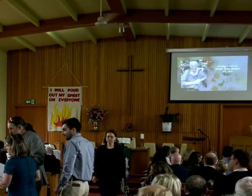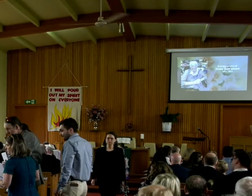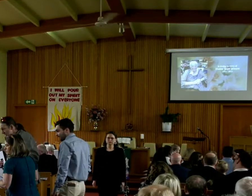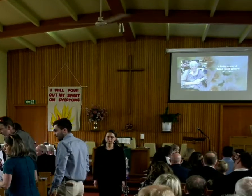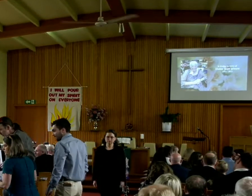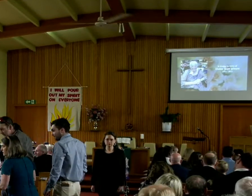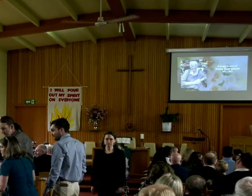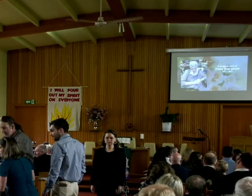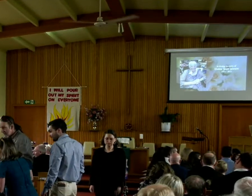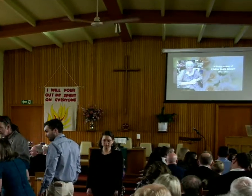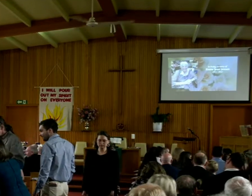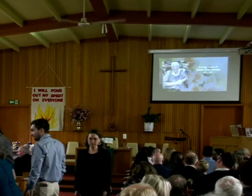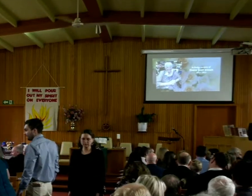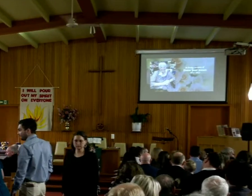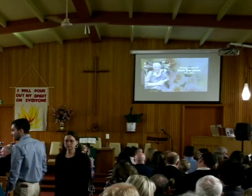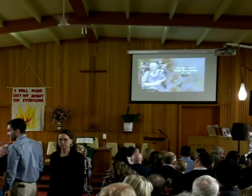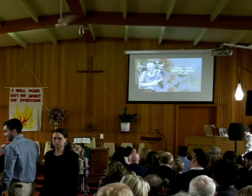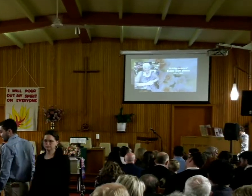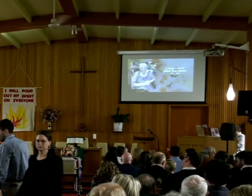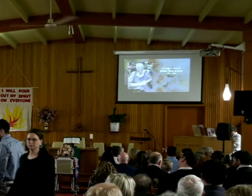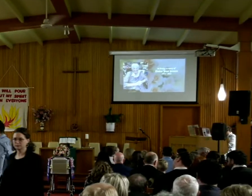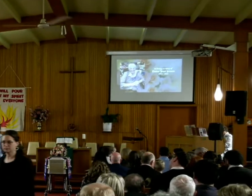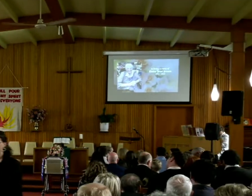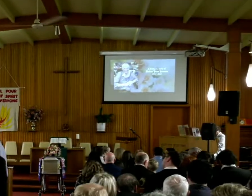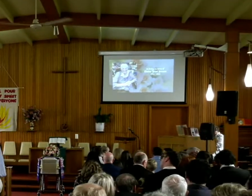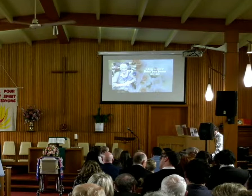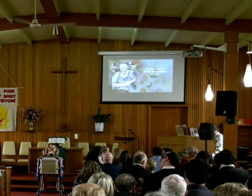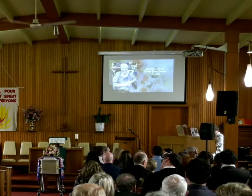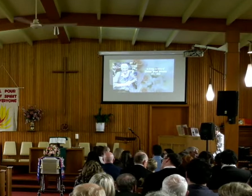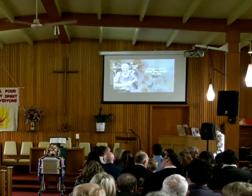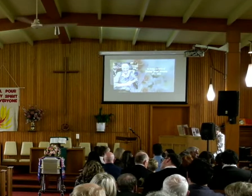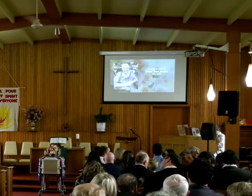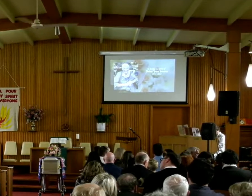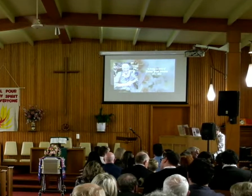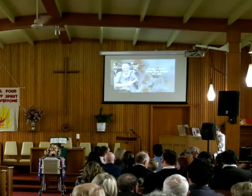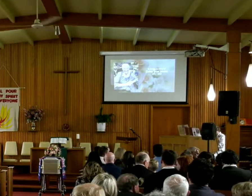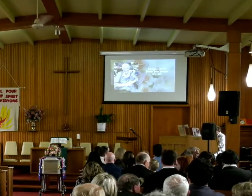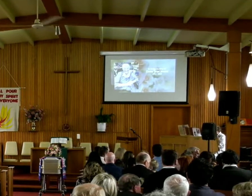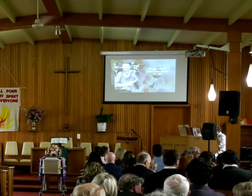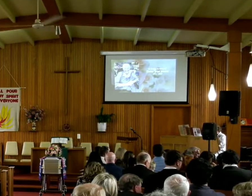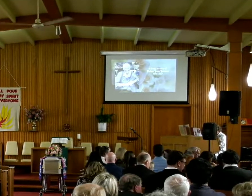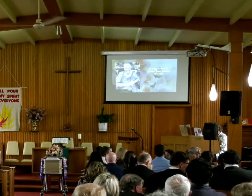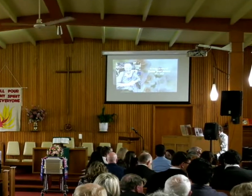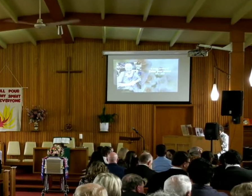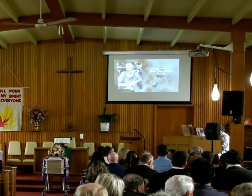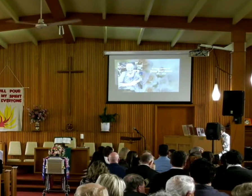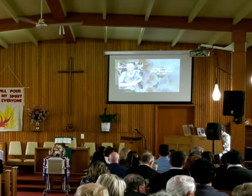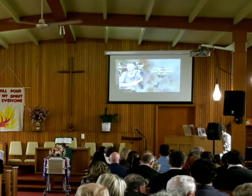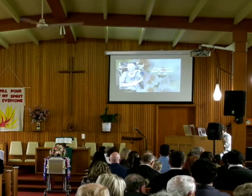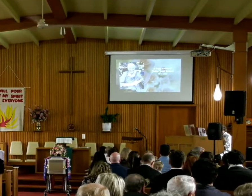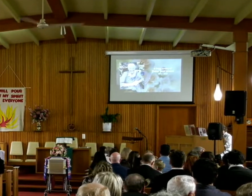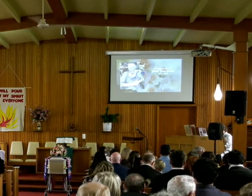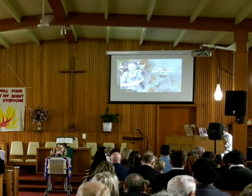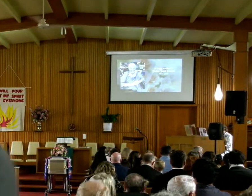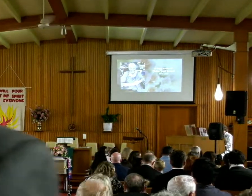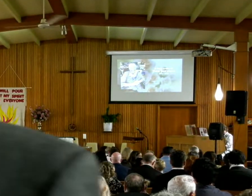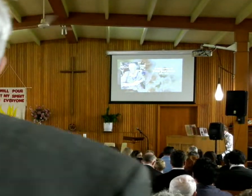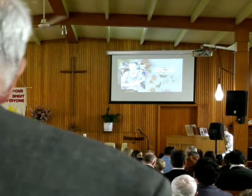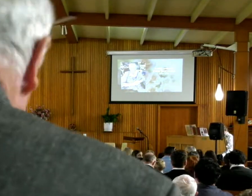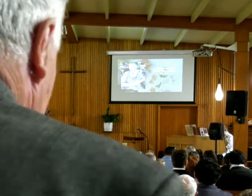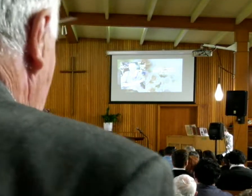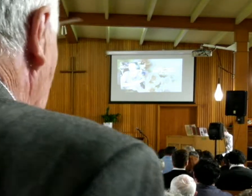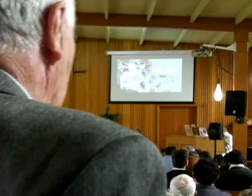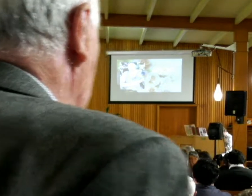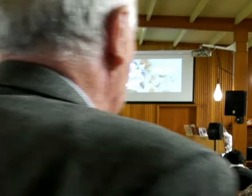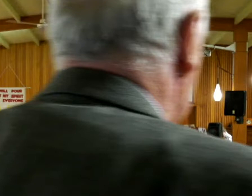Friends of them. They'll take to the forest or there's about 2 or 3 seats left there. Quite good seats. Come the